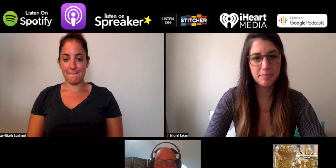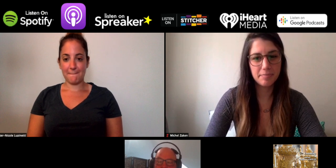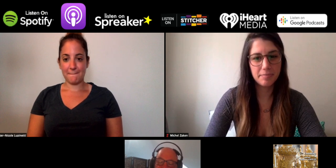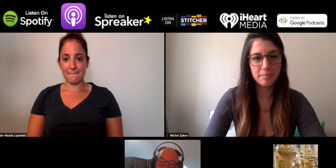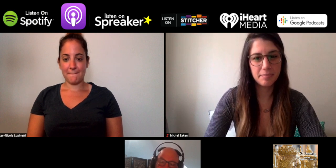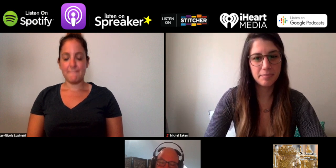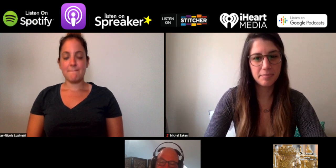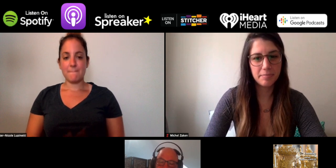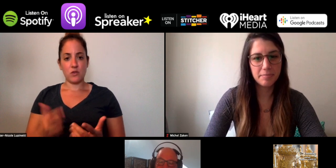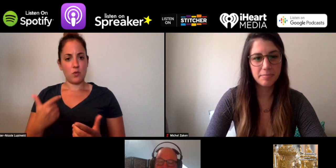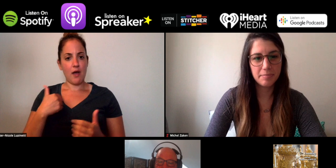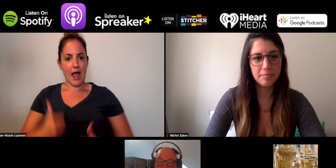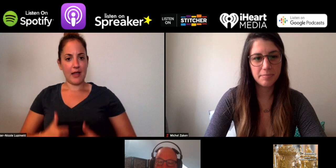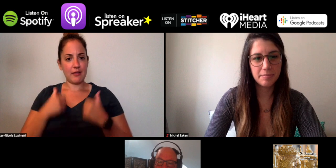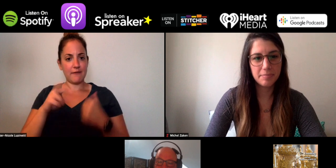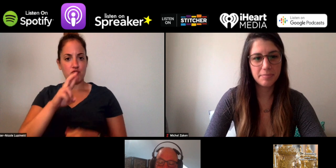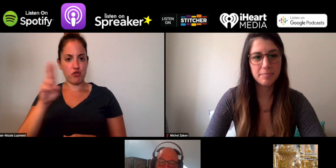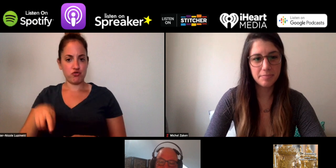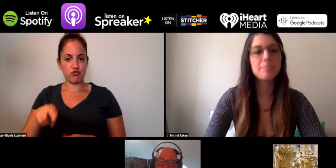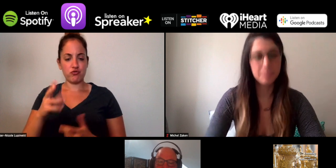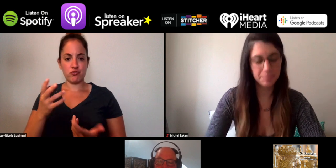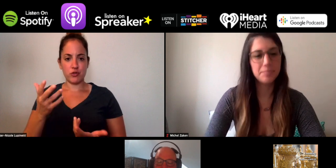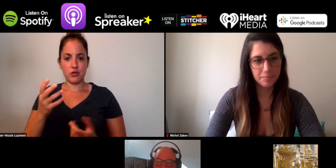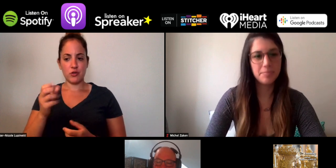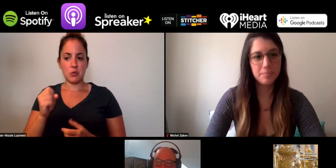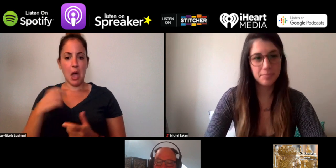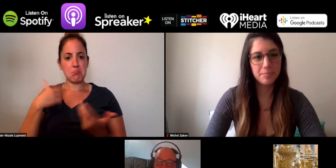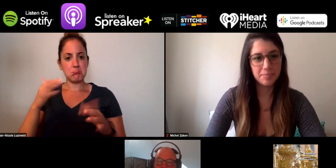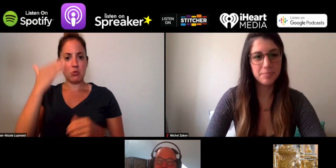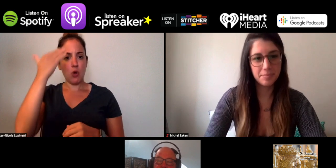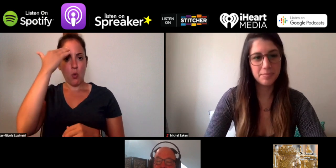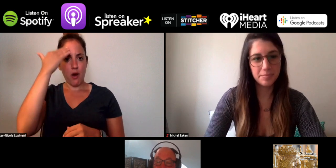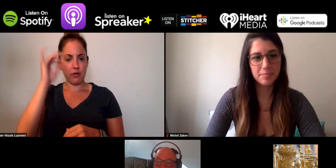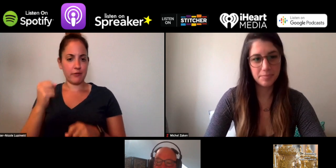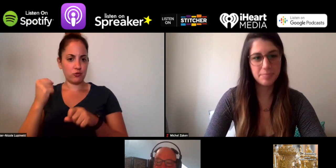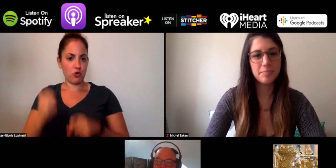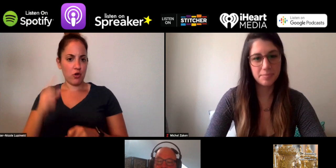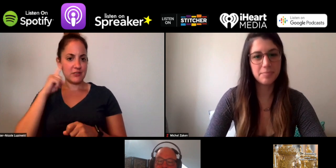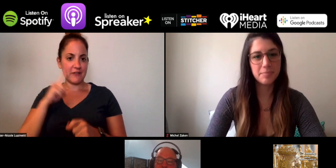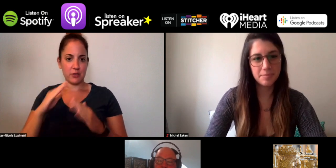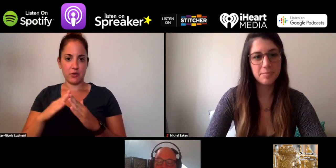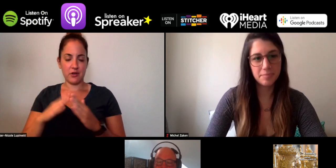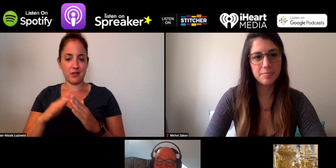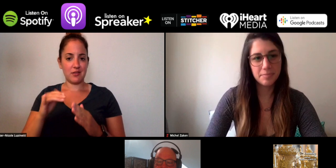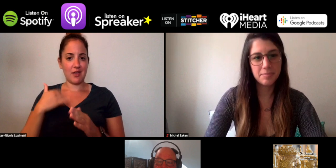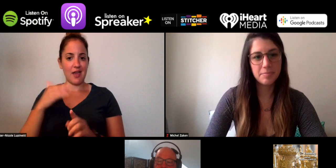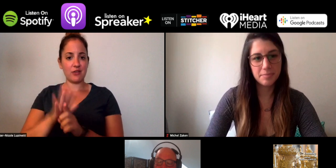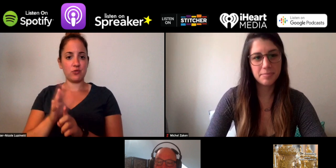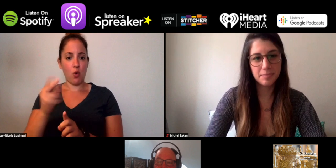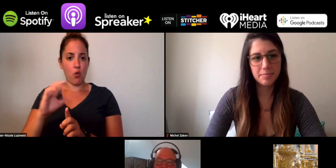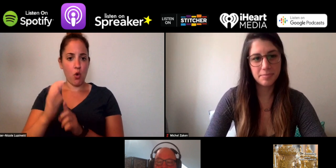I'm aware, I live in Rochester, so I think somewhat aware that there's a strong deaf community that has its own culture